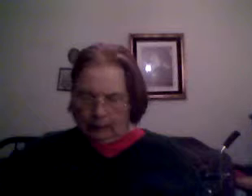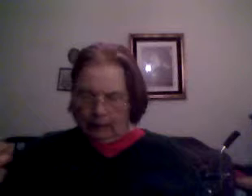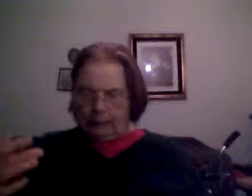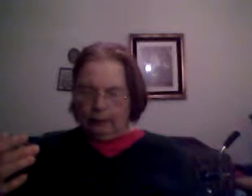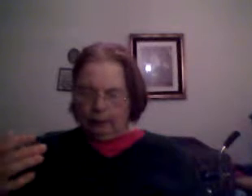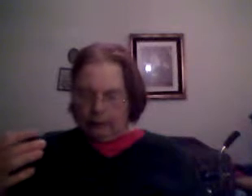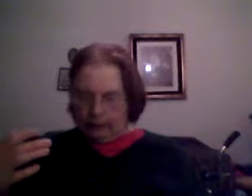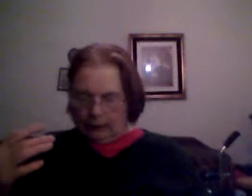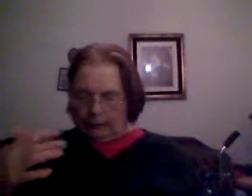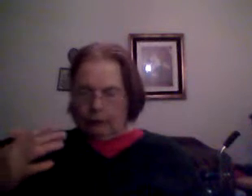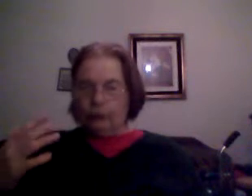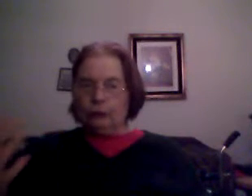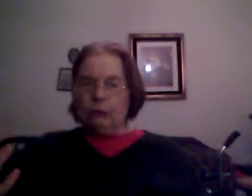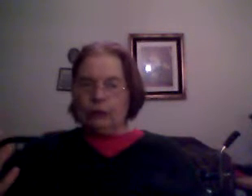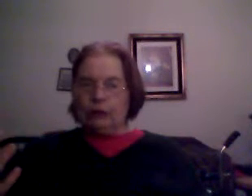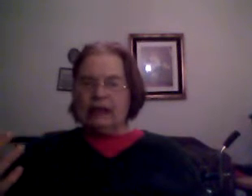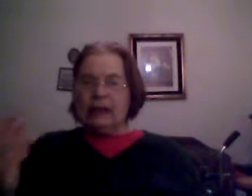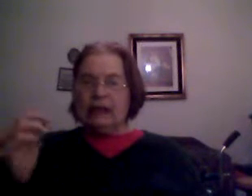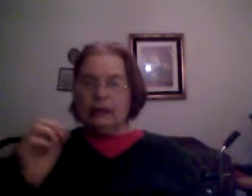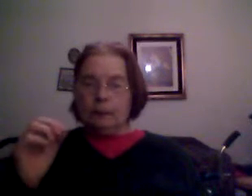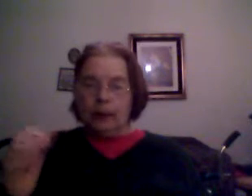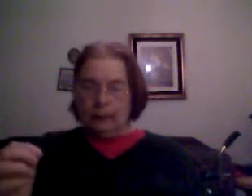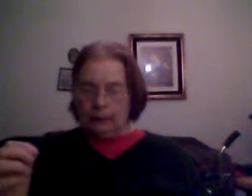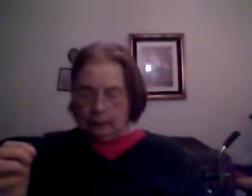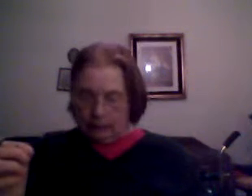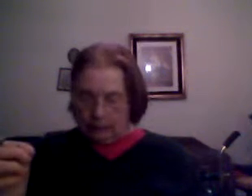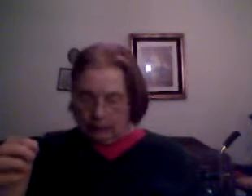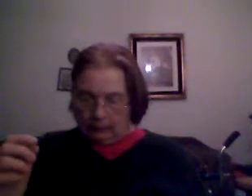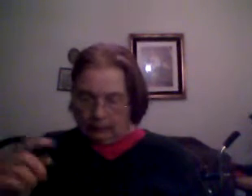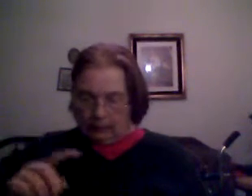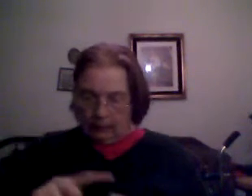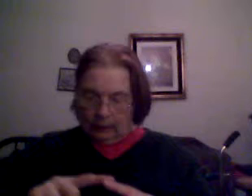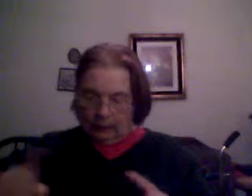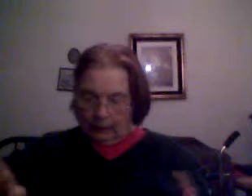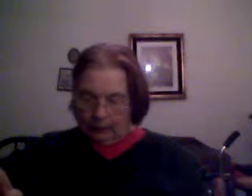The sequence of the description depends